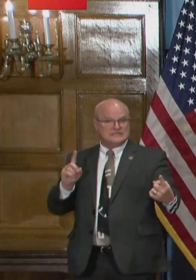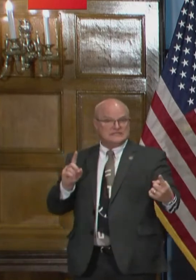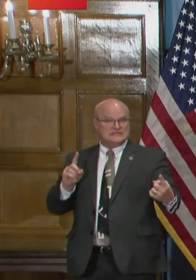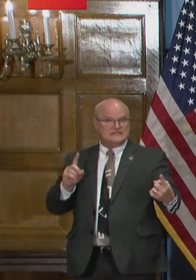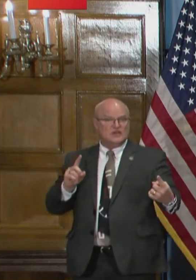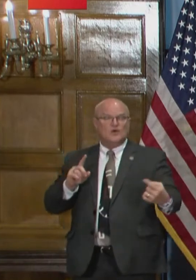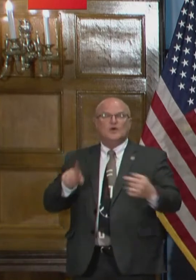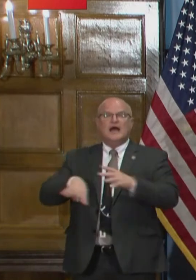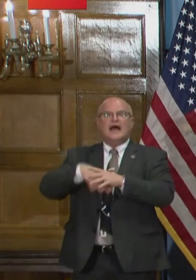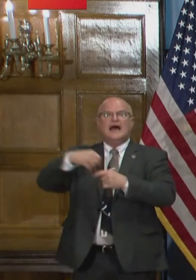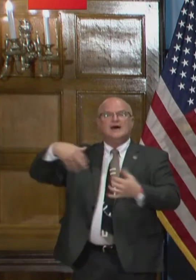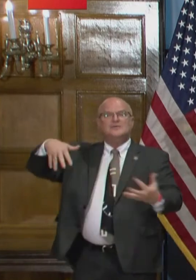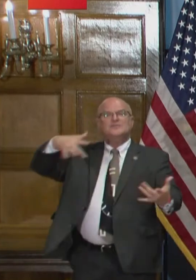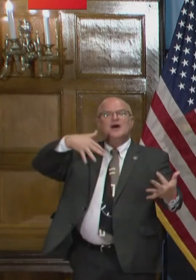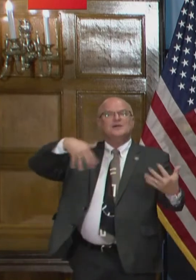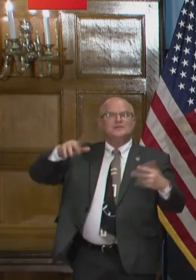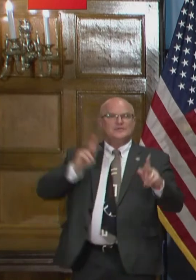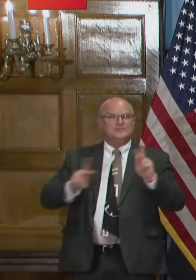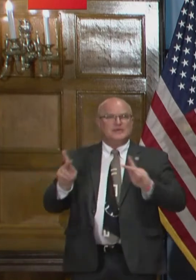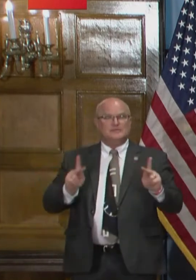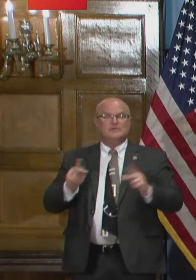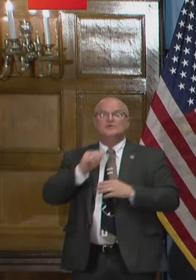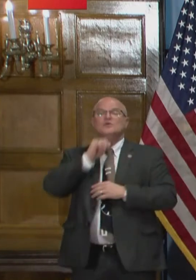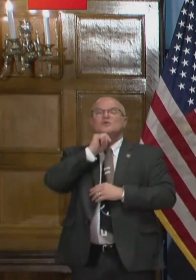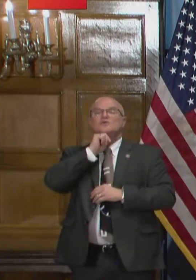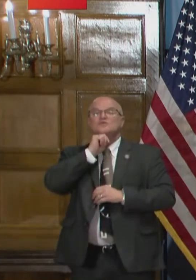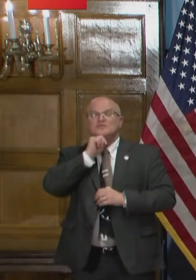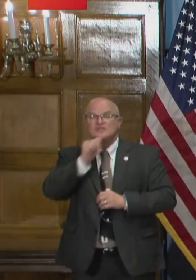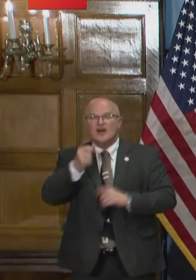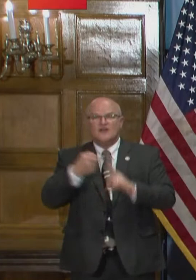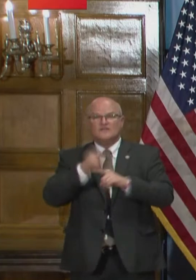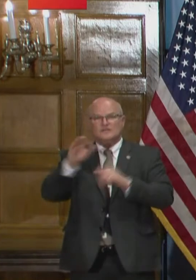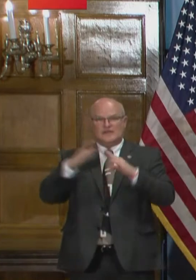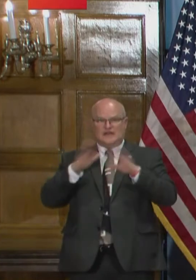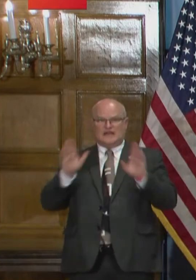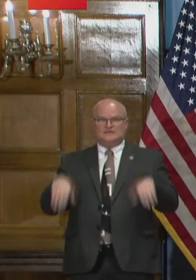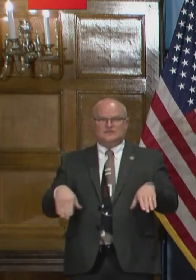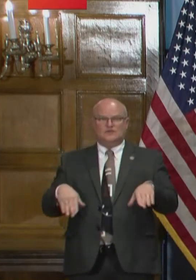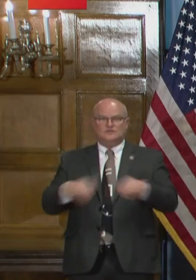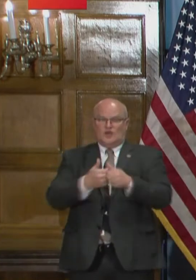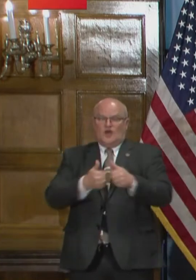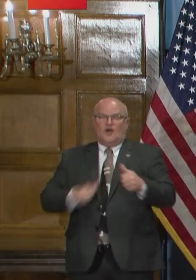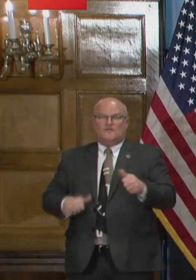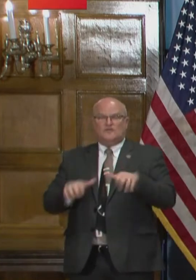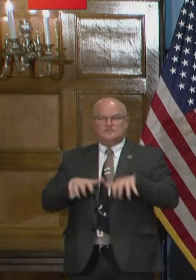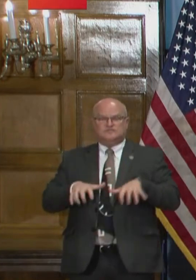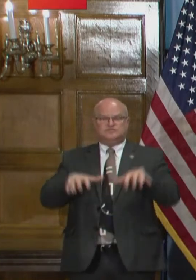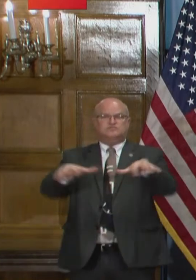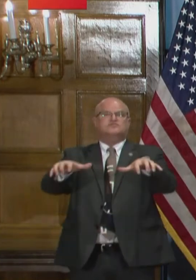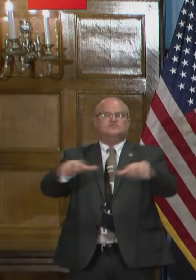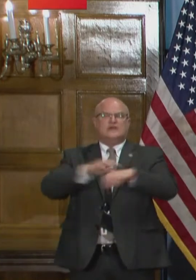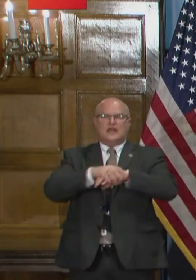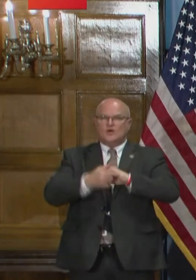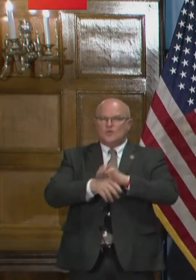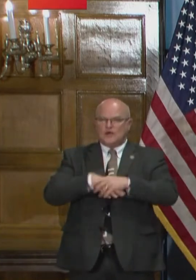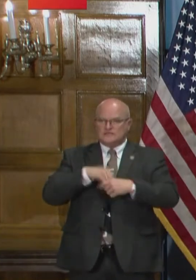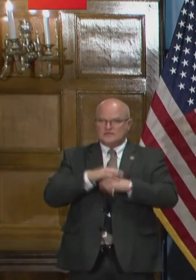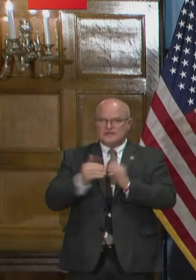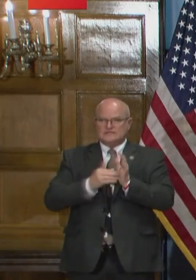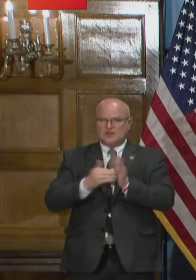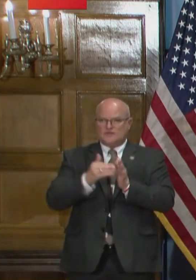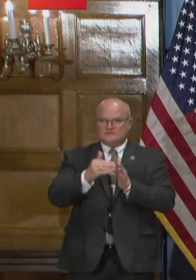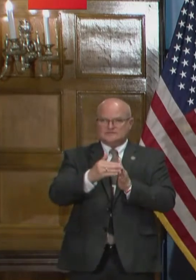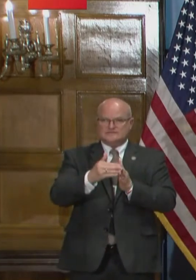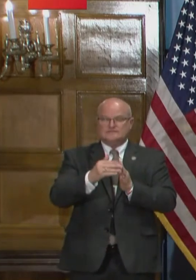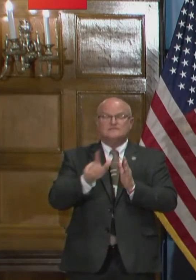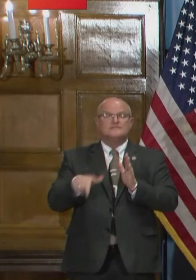when they're out in public with people who are not from their household, to avoid crowds and to wash their hands often.